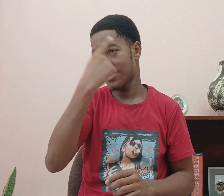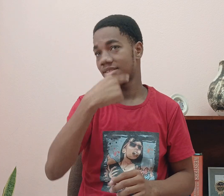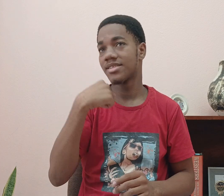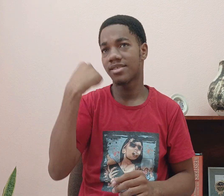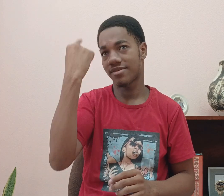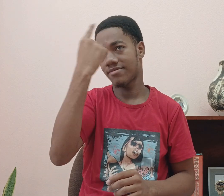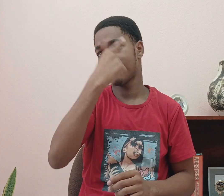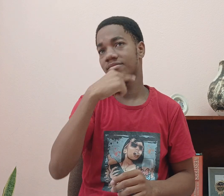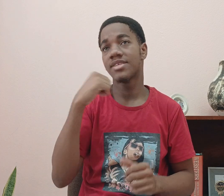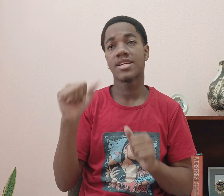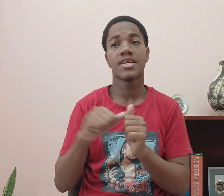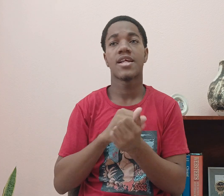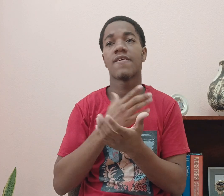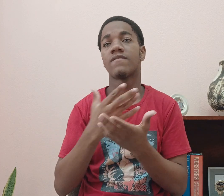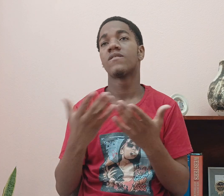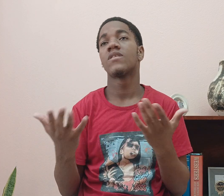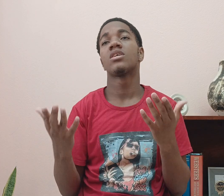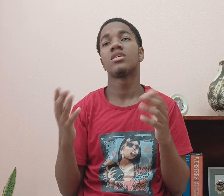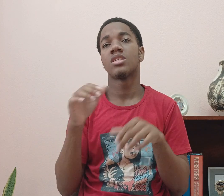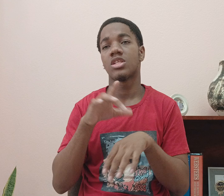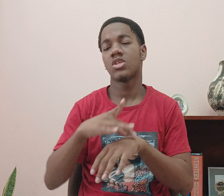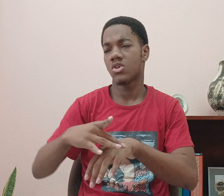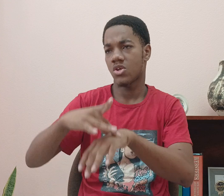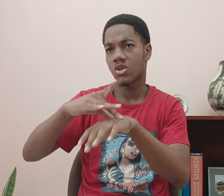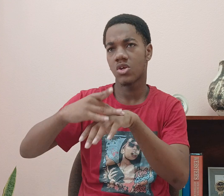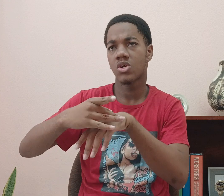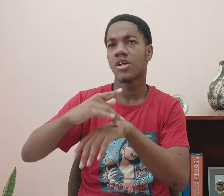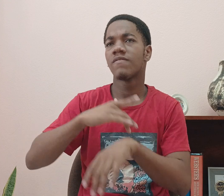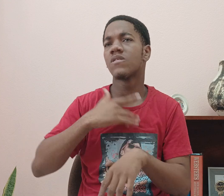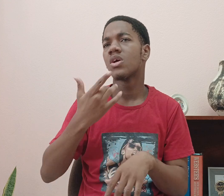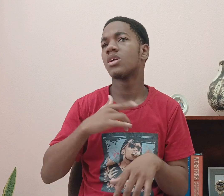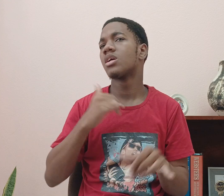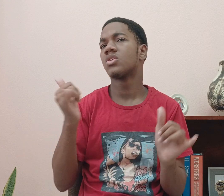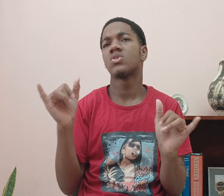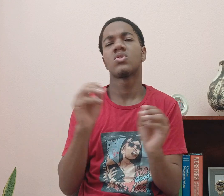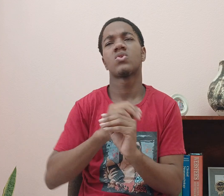and the things of earth will grow strangely dim